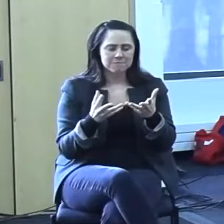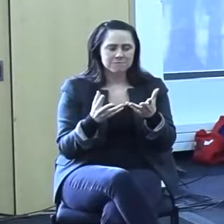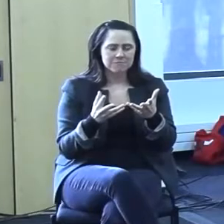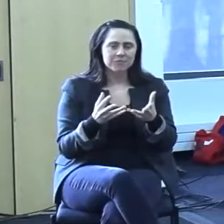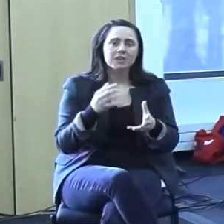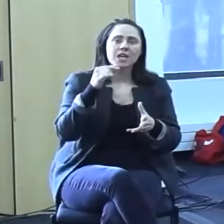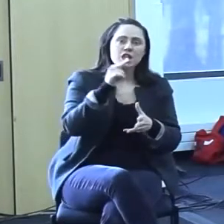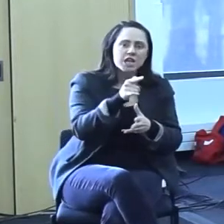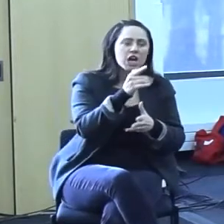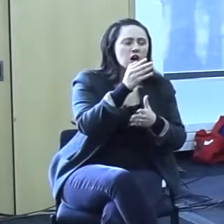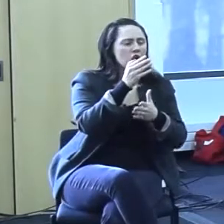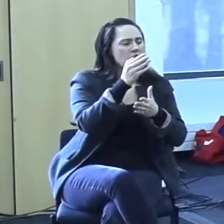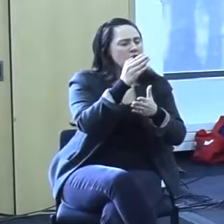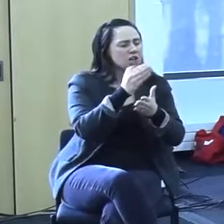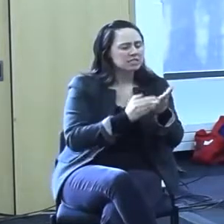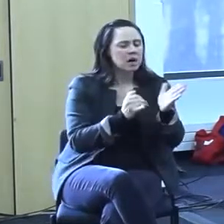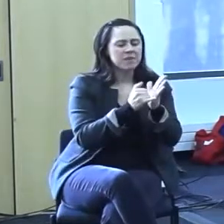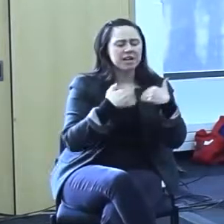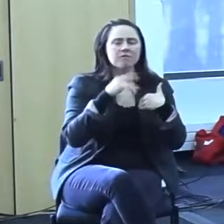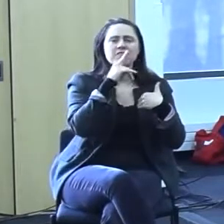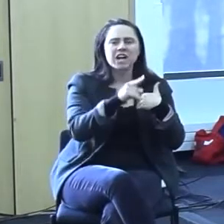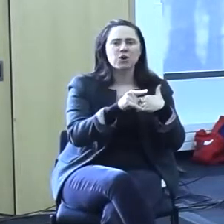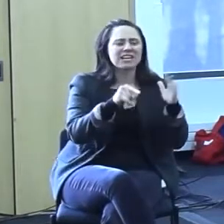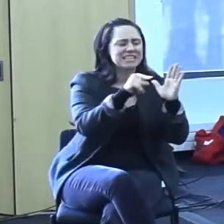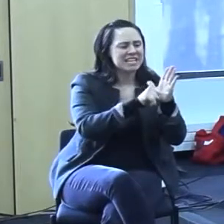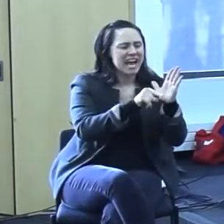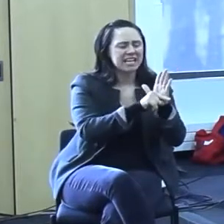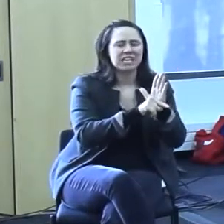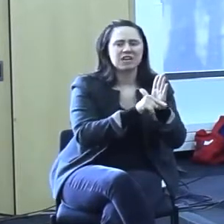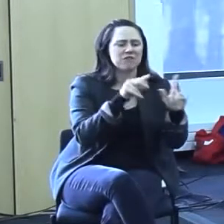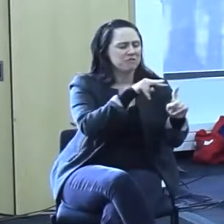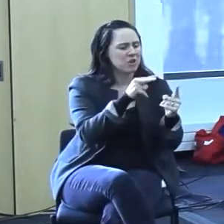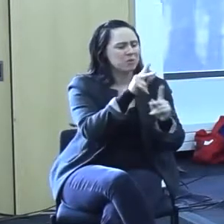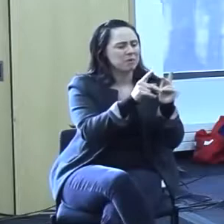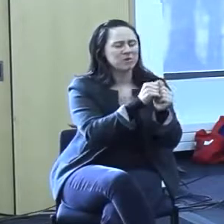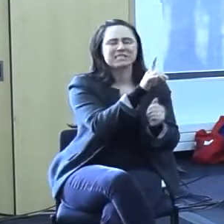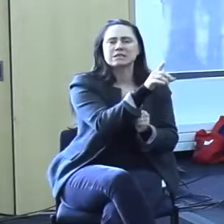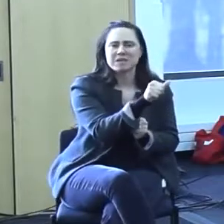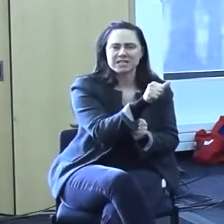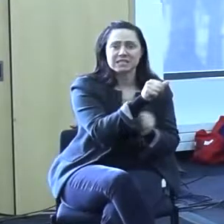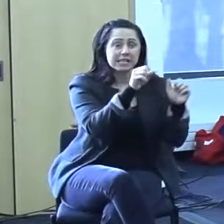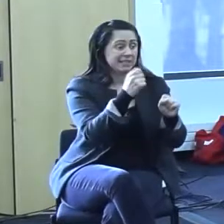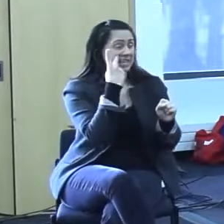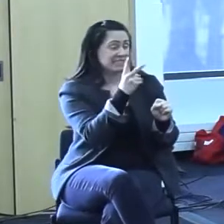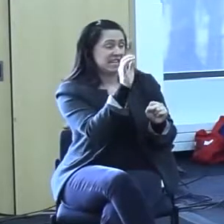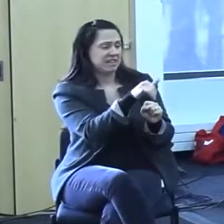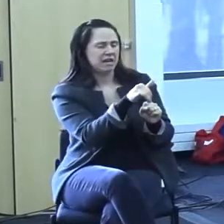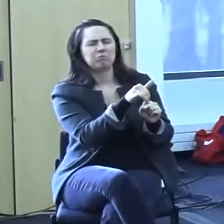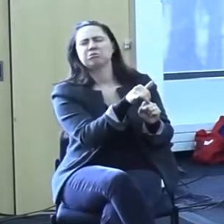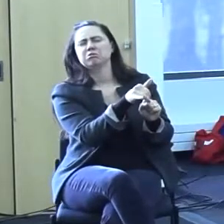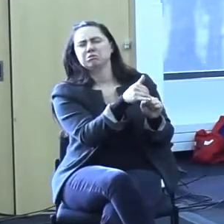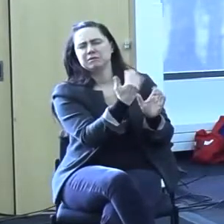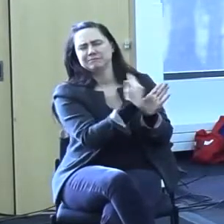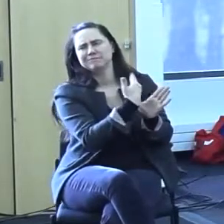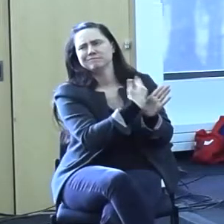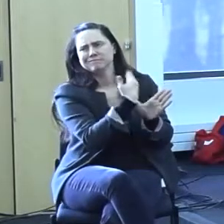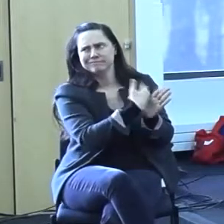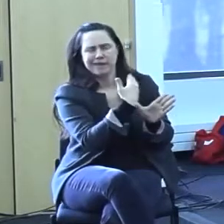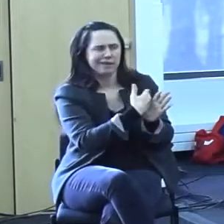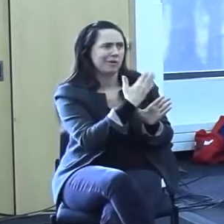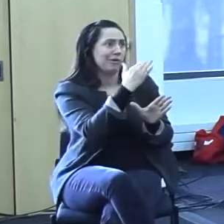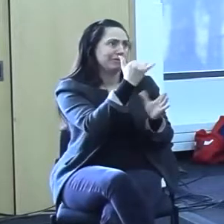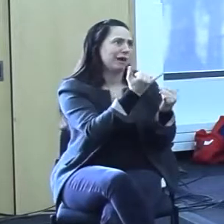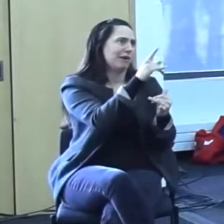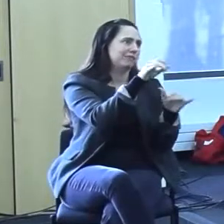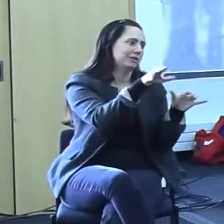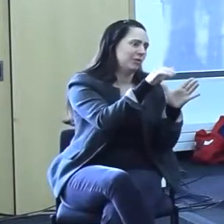there are some who have a very negative stigma of individuals with disabilities and can see some of these things as being a nuisance, an addition. Oh, now we have to